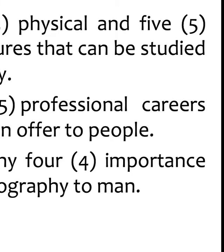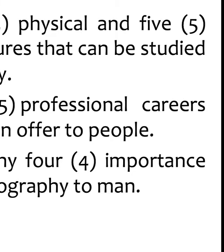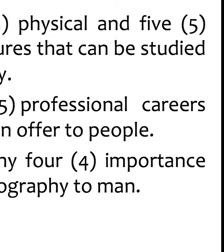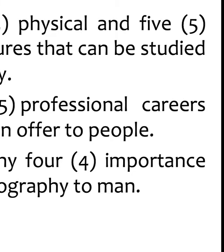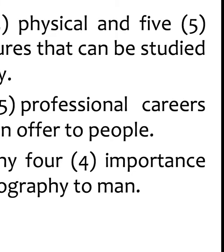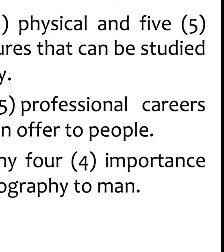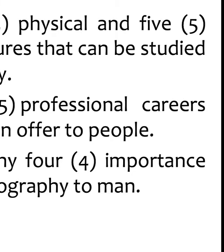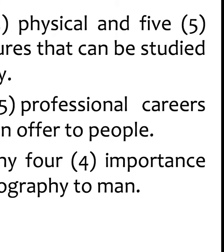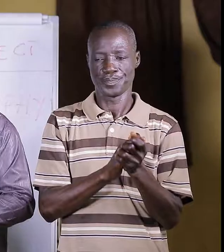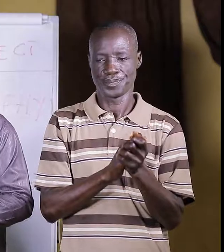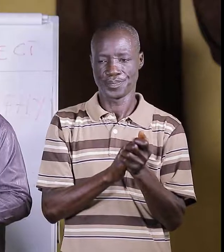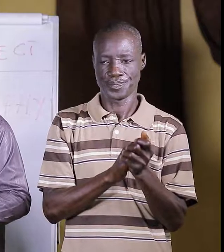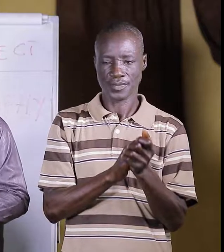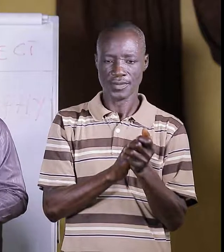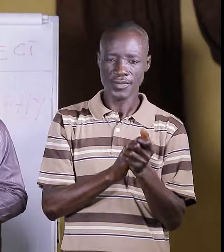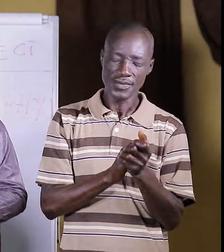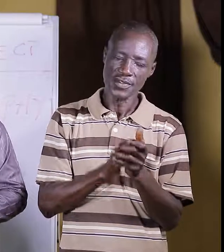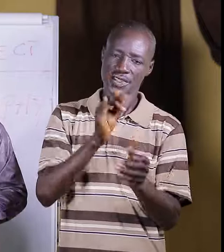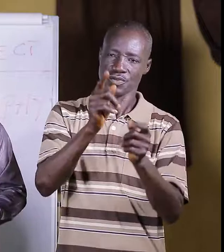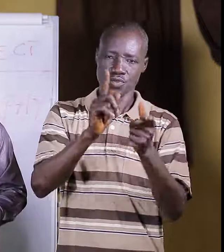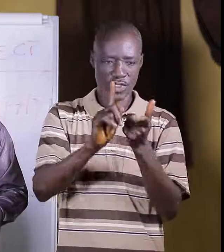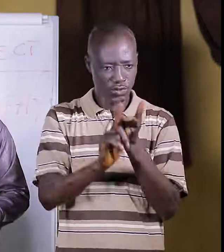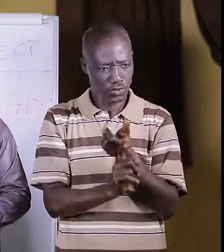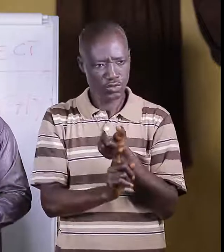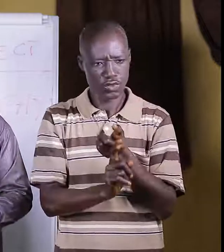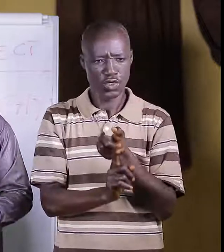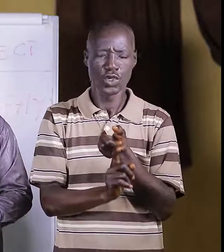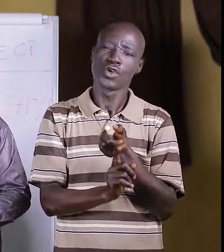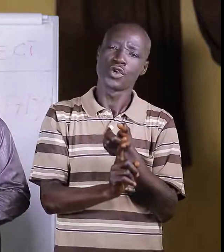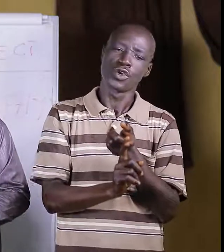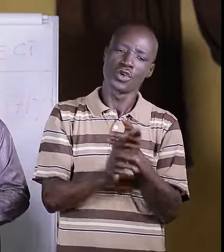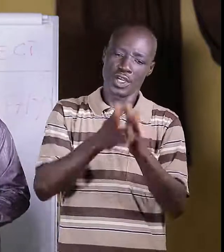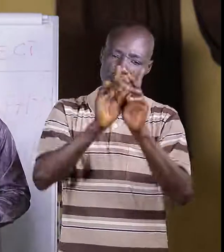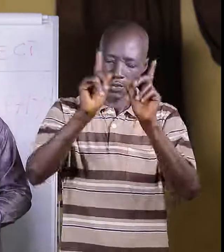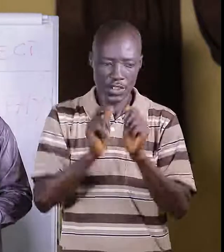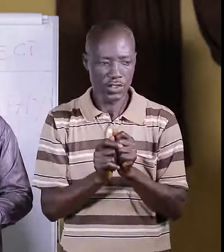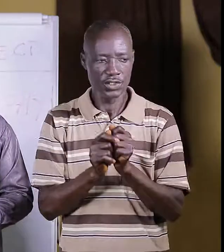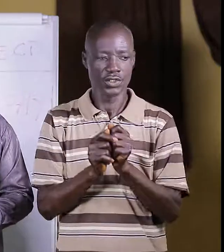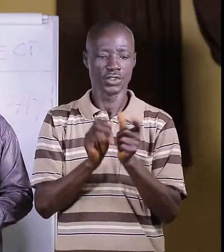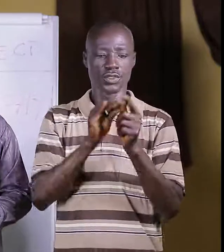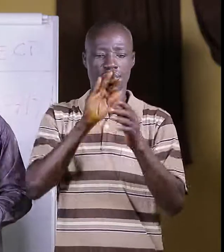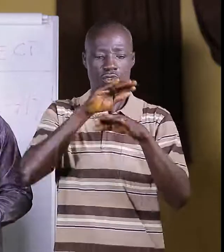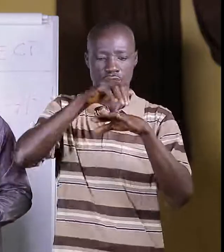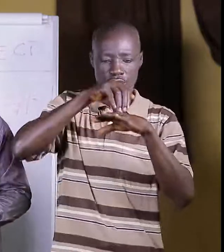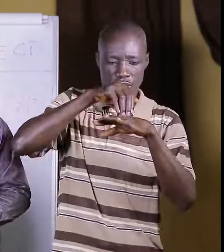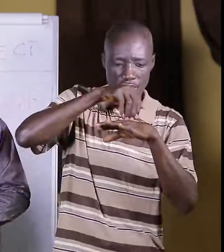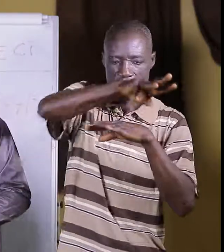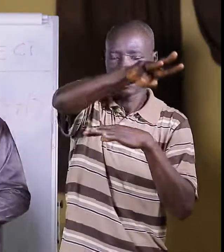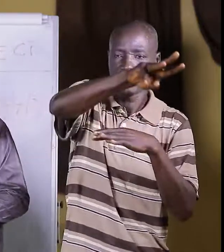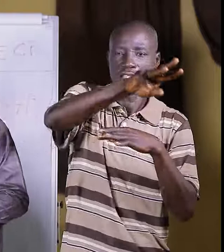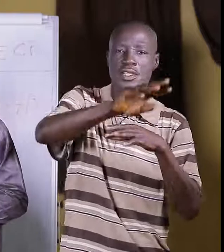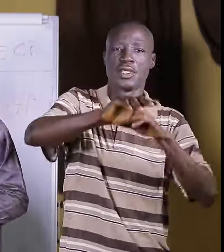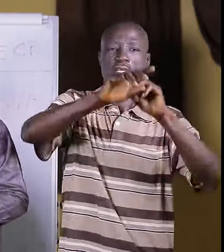me. In case you have further clarification on any of the issues